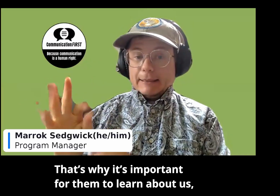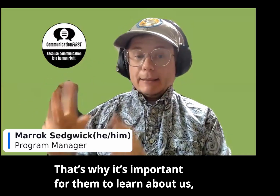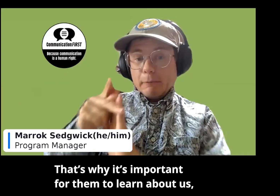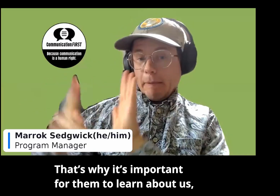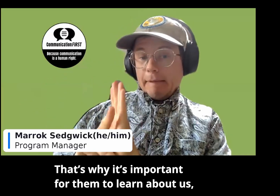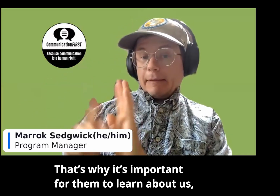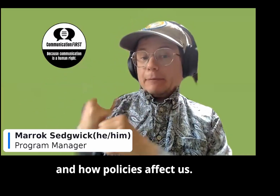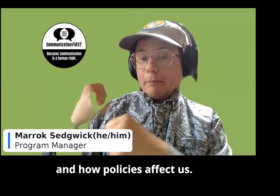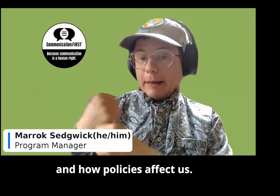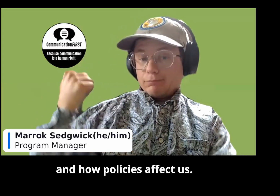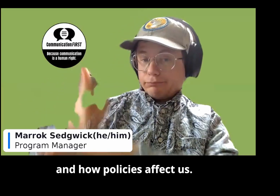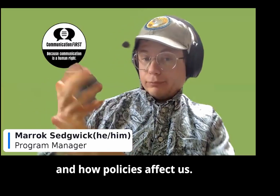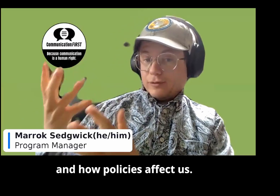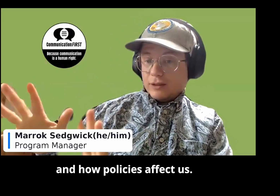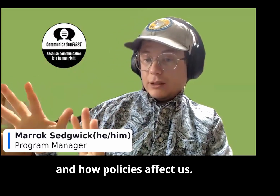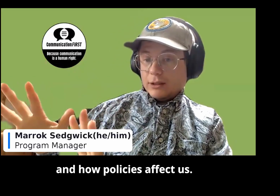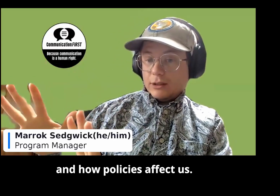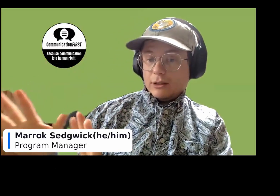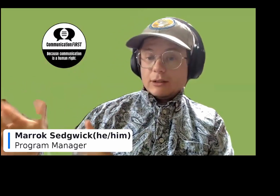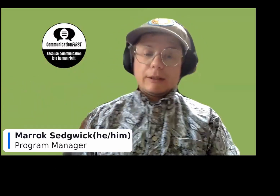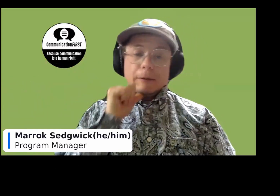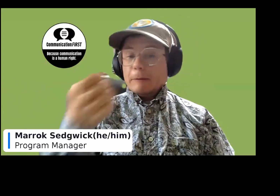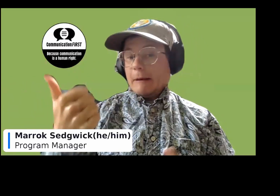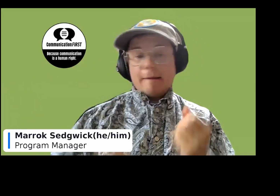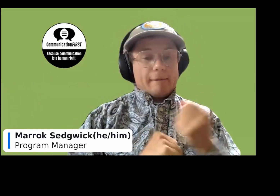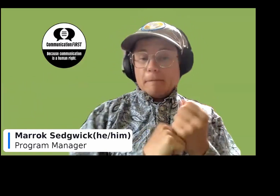them to learn about us and how policies affect us.